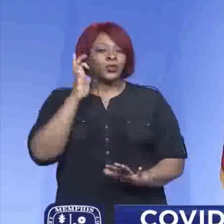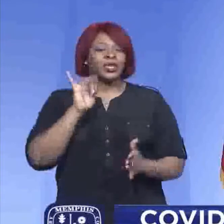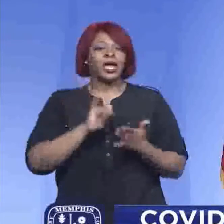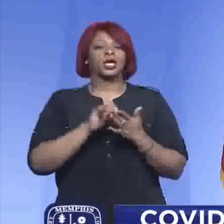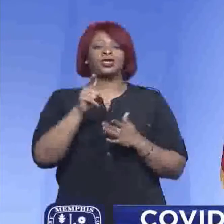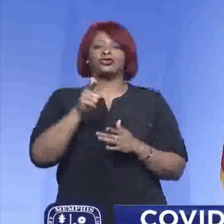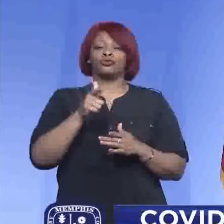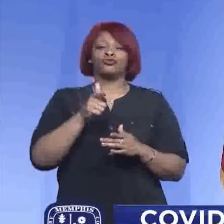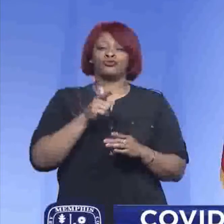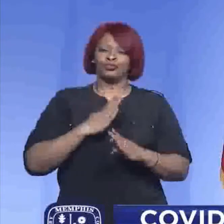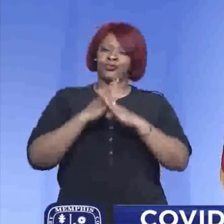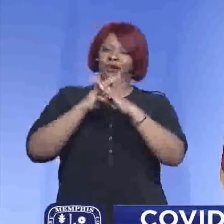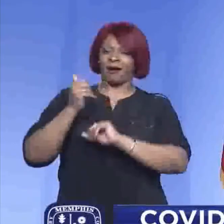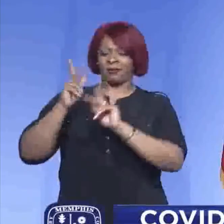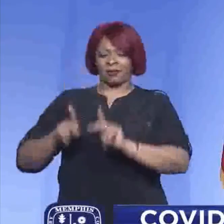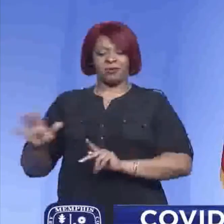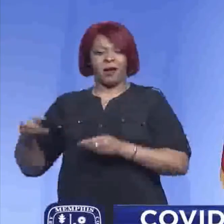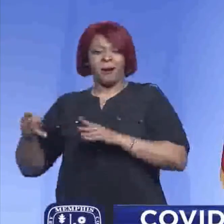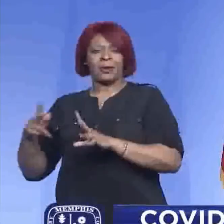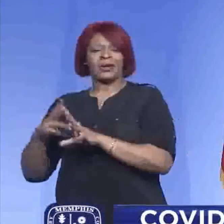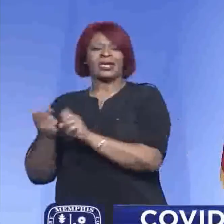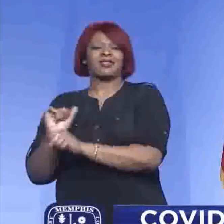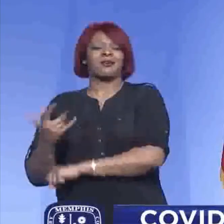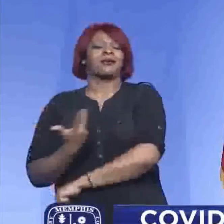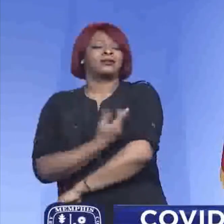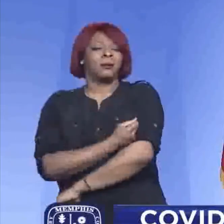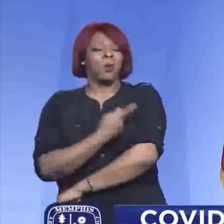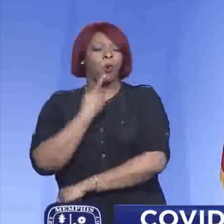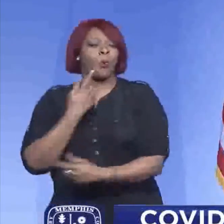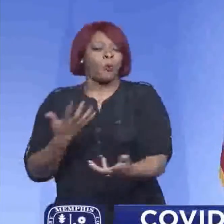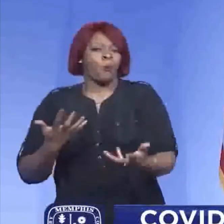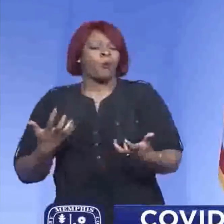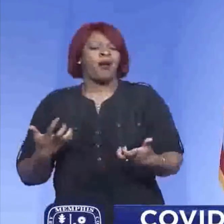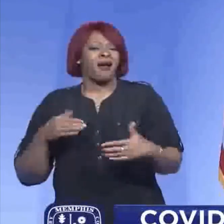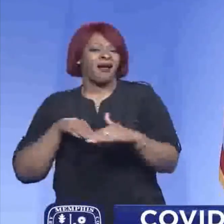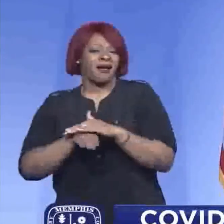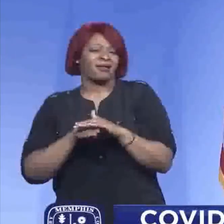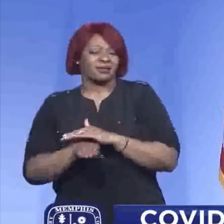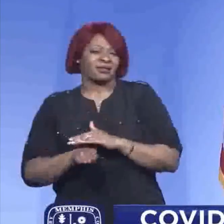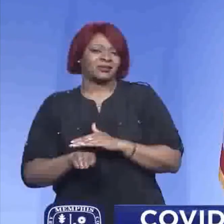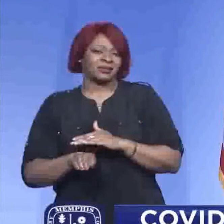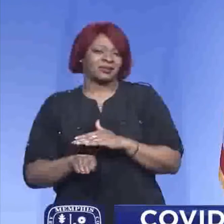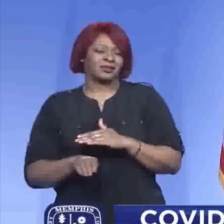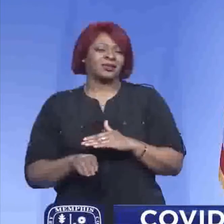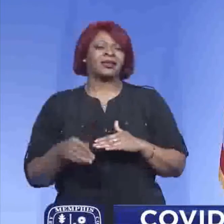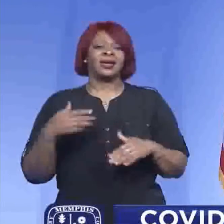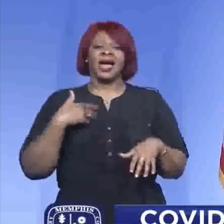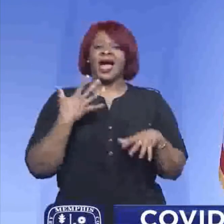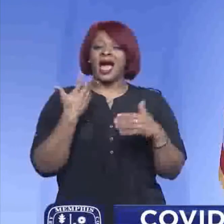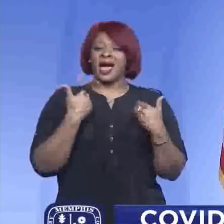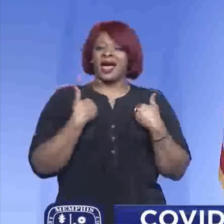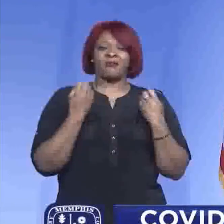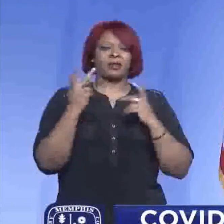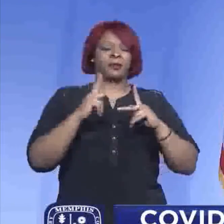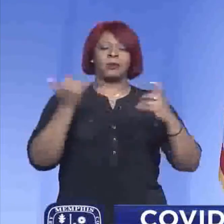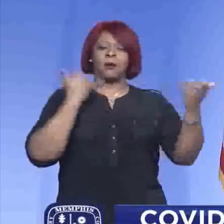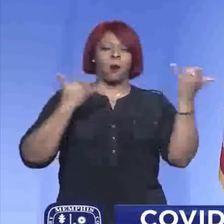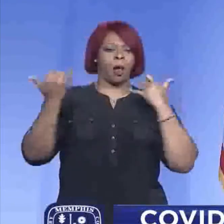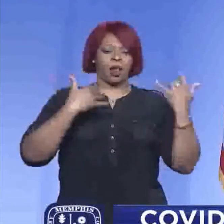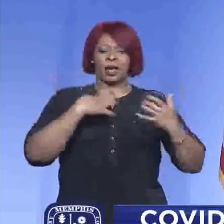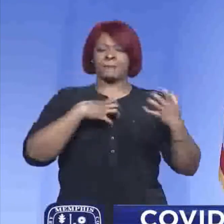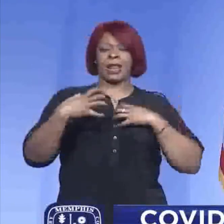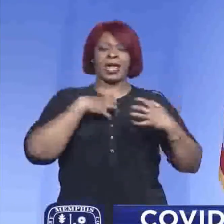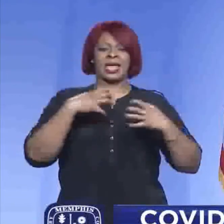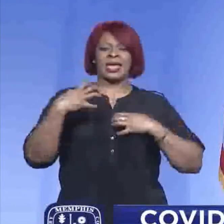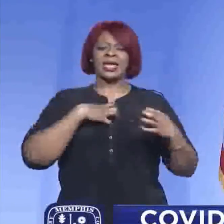denying someone else the opportunity to be able to access the vaccine. I've gotten multiple calls and complaints